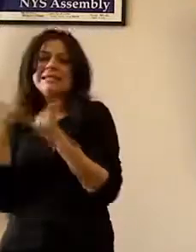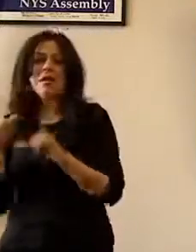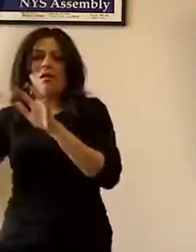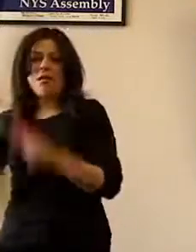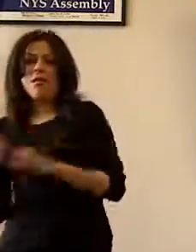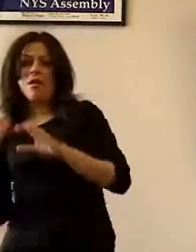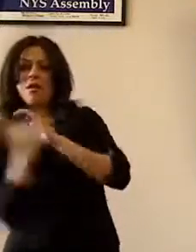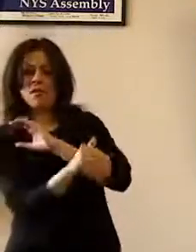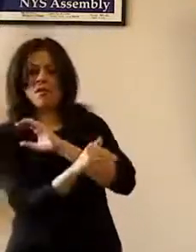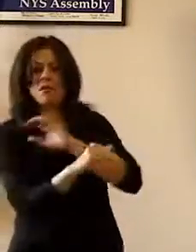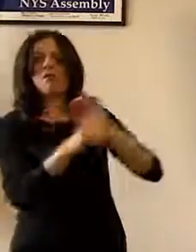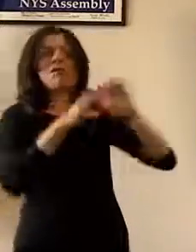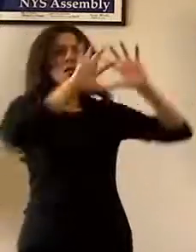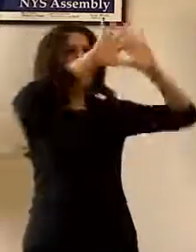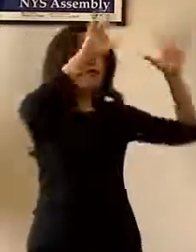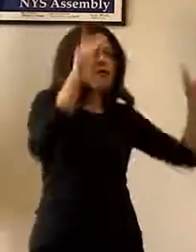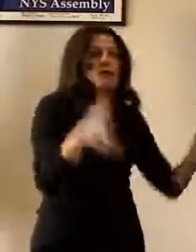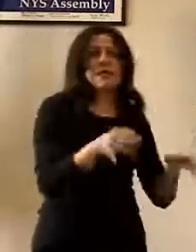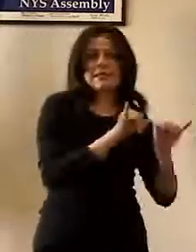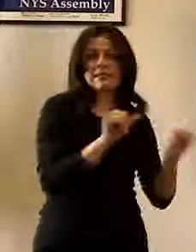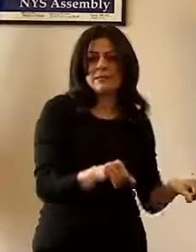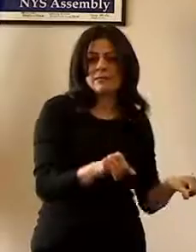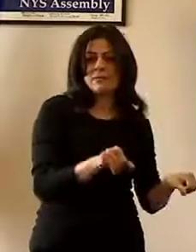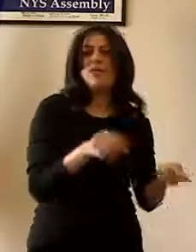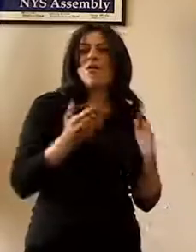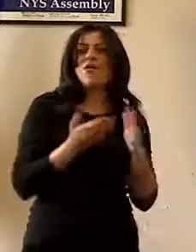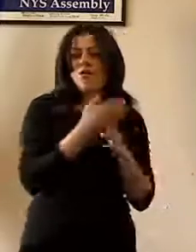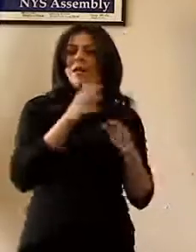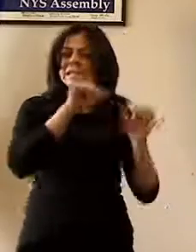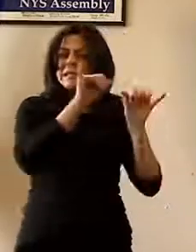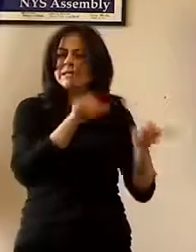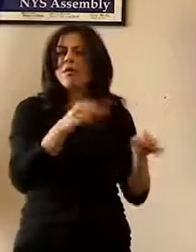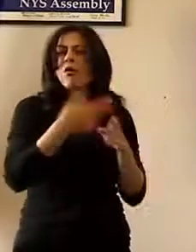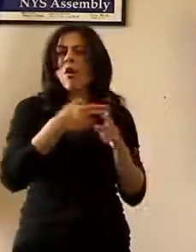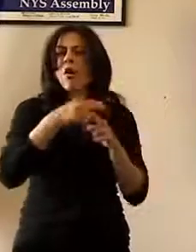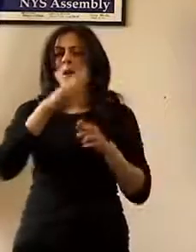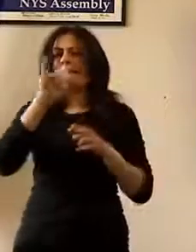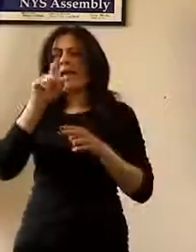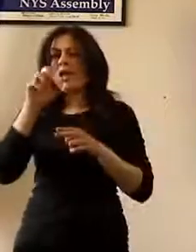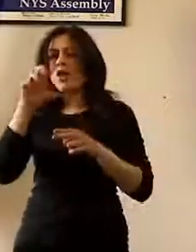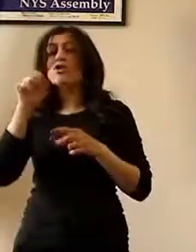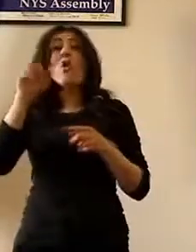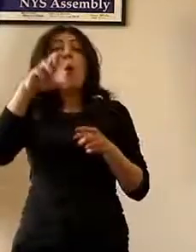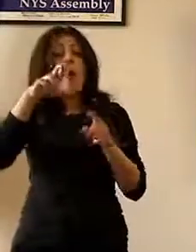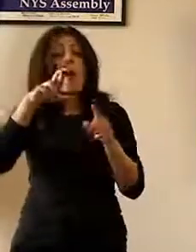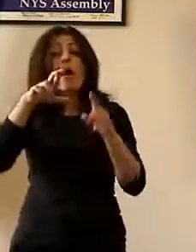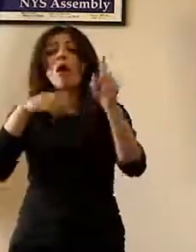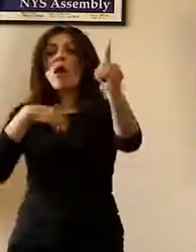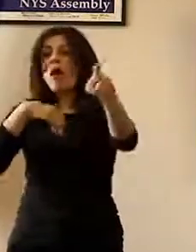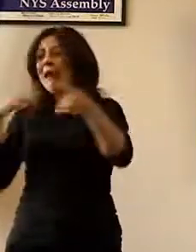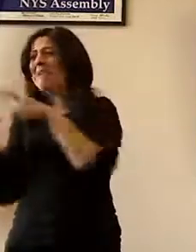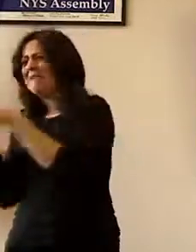to report directly through VAERS or report directly to Janssen. And so